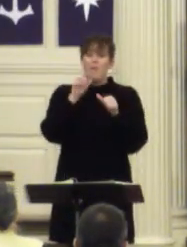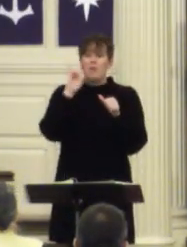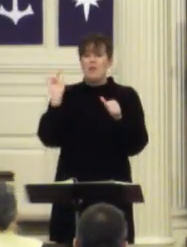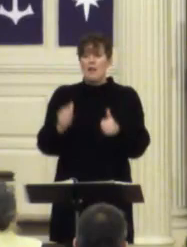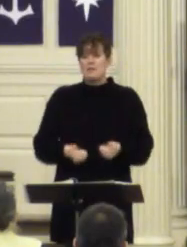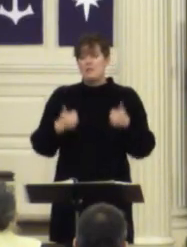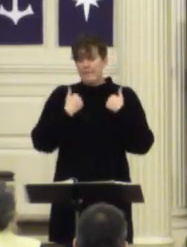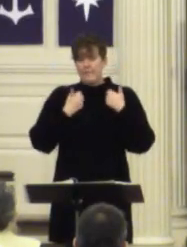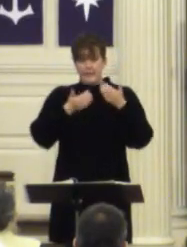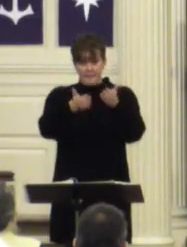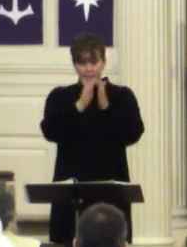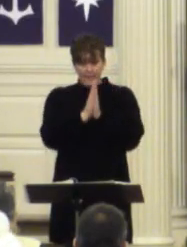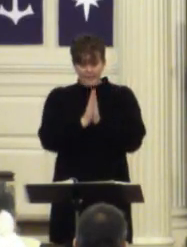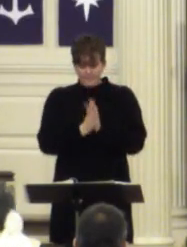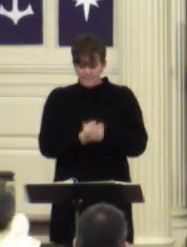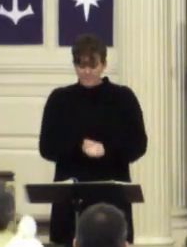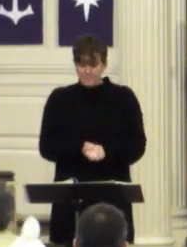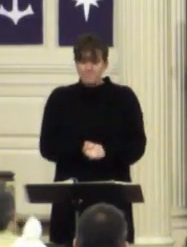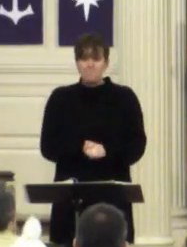Amen.